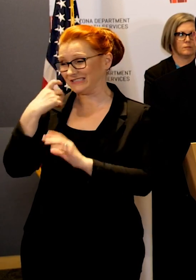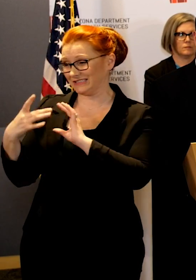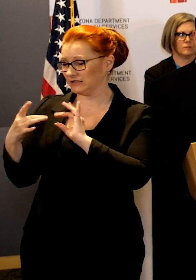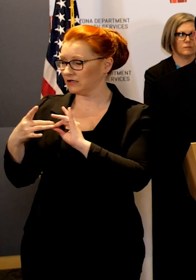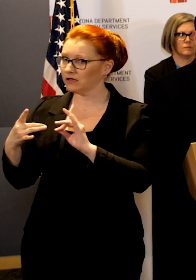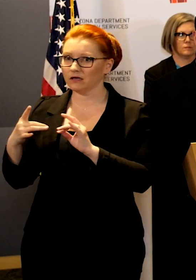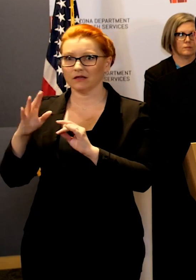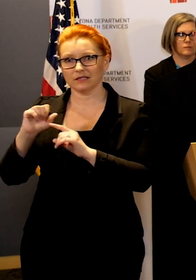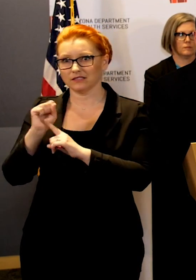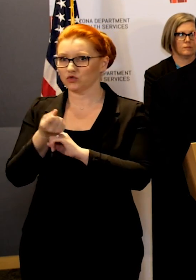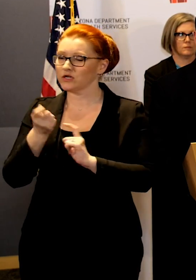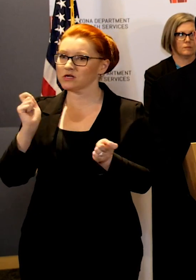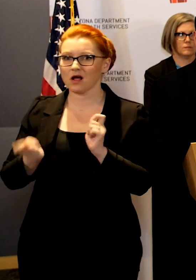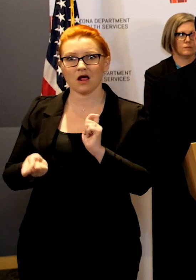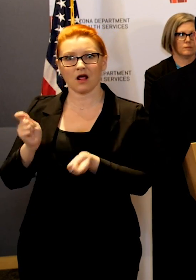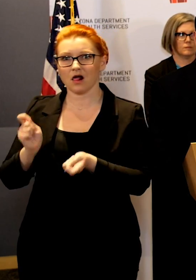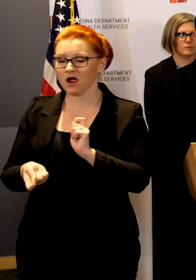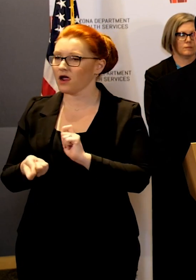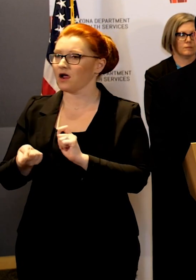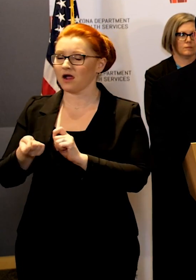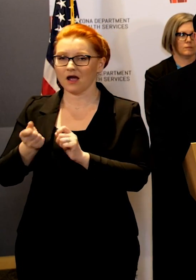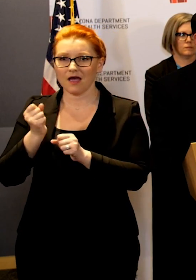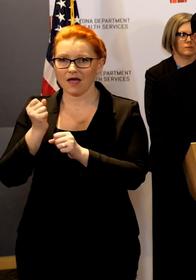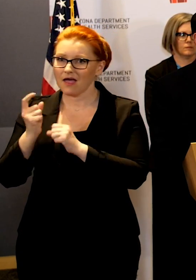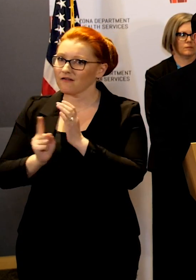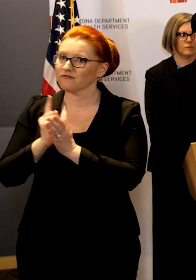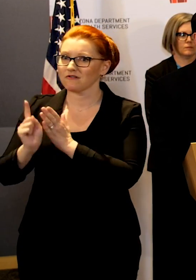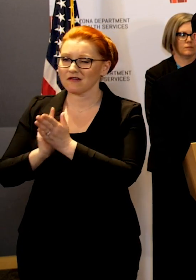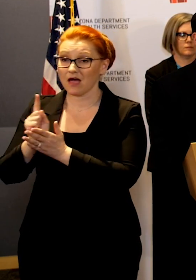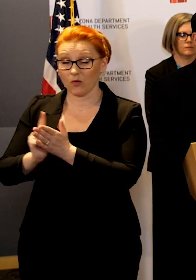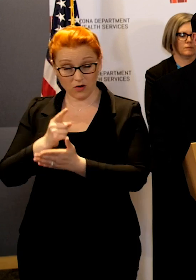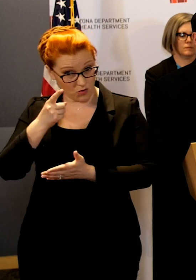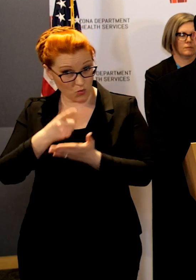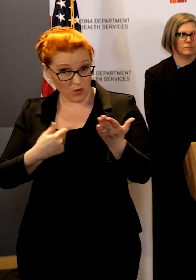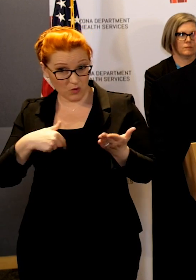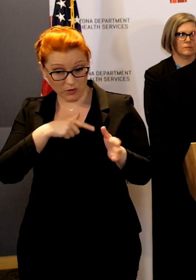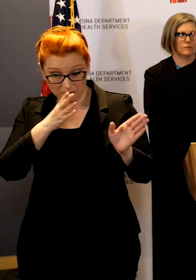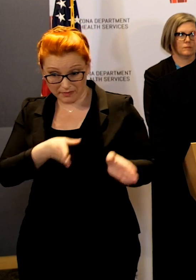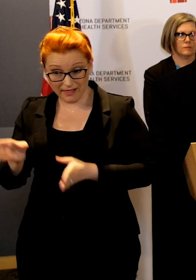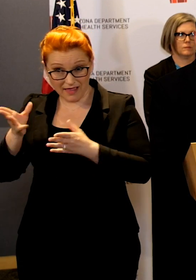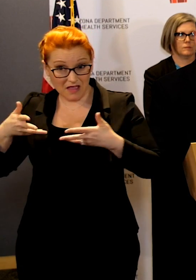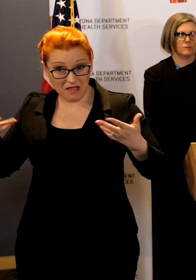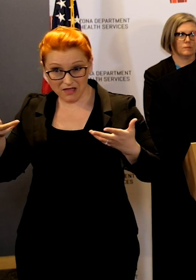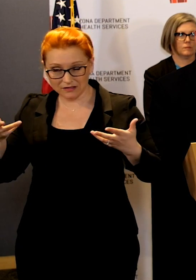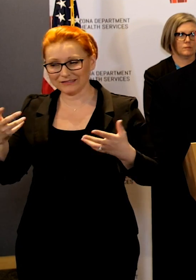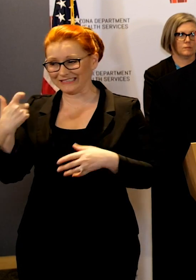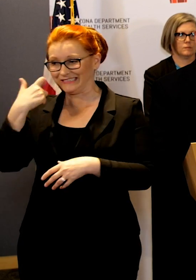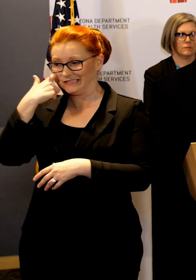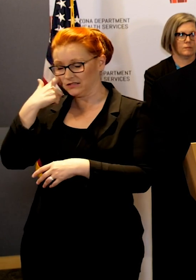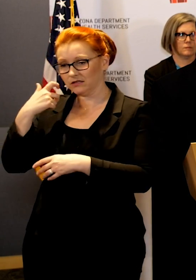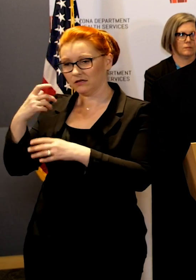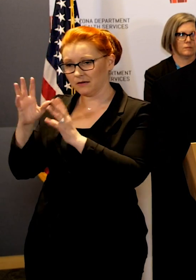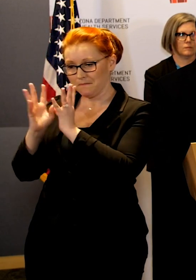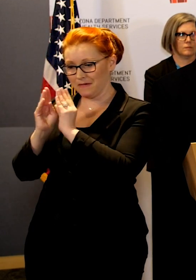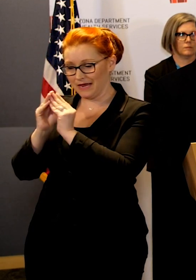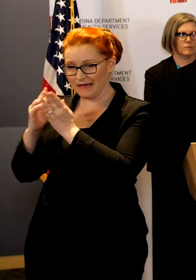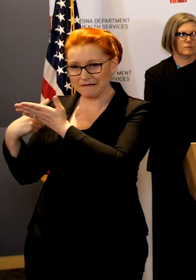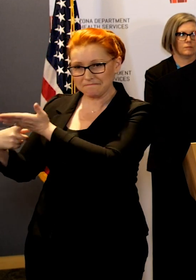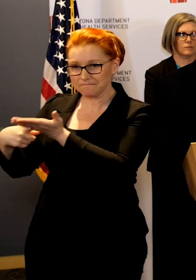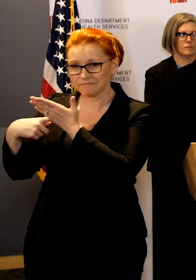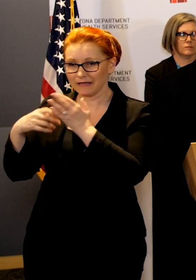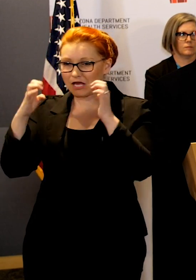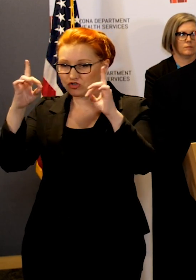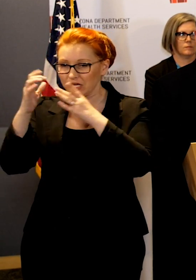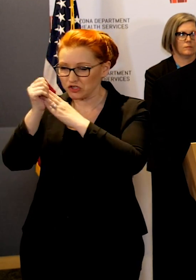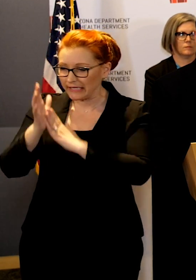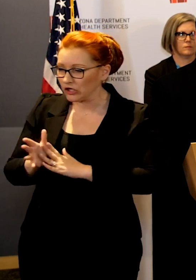to minute, hour to hour, as you all know. And so the way we're planning is we just had a stakeholder meeting with education leaders, and we